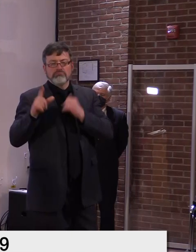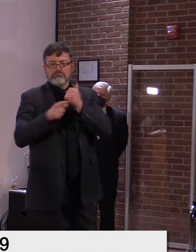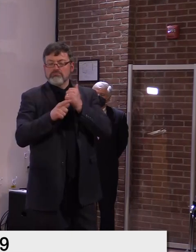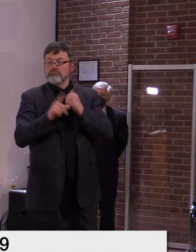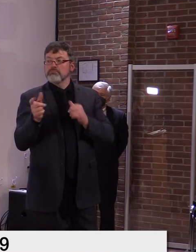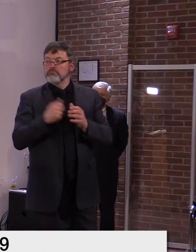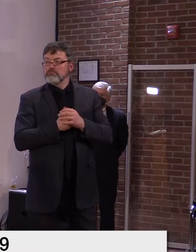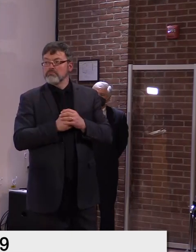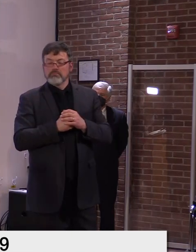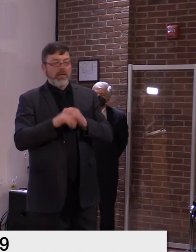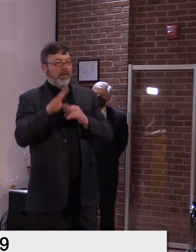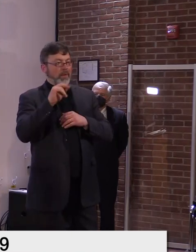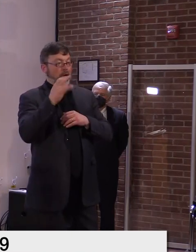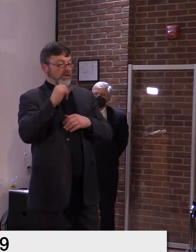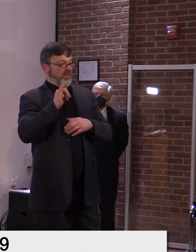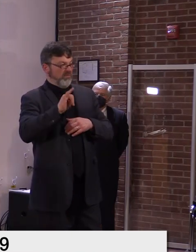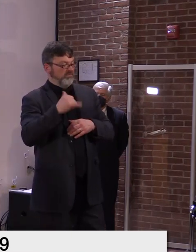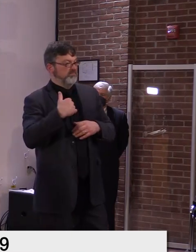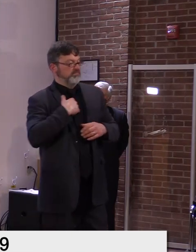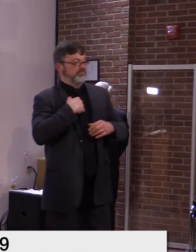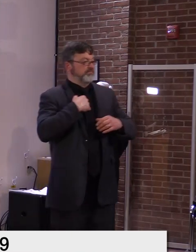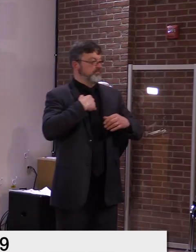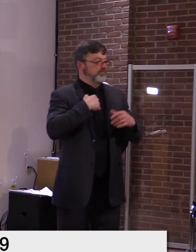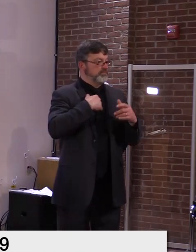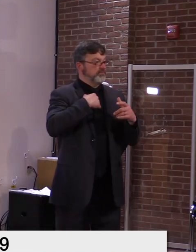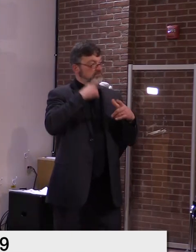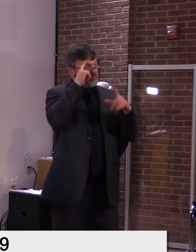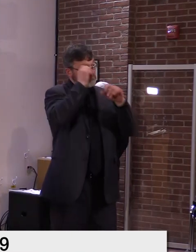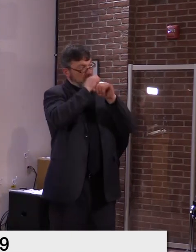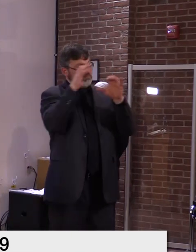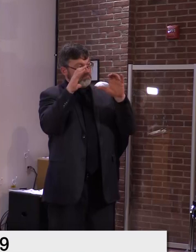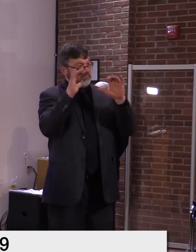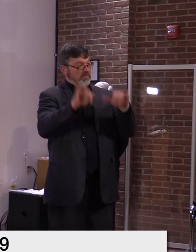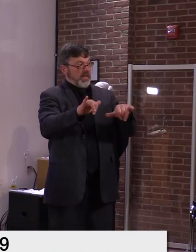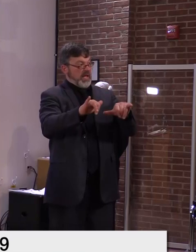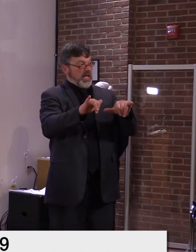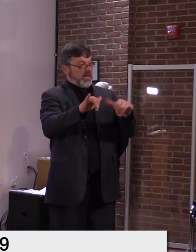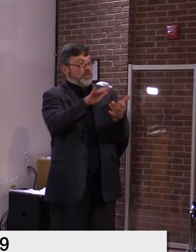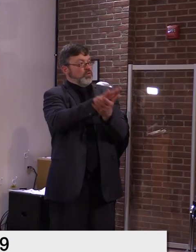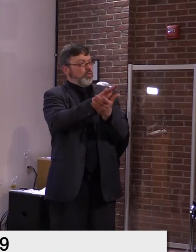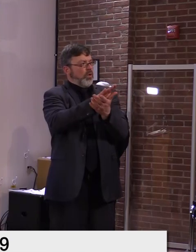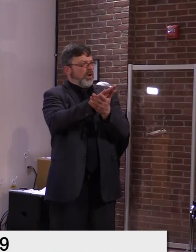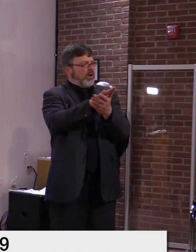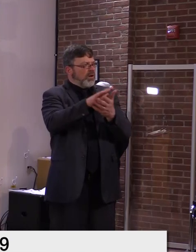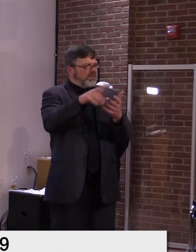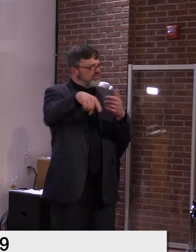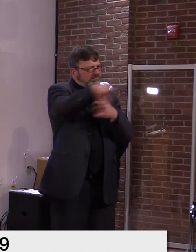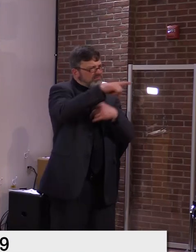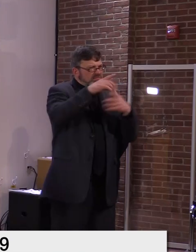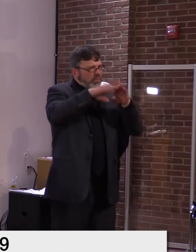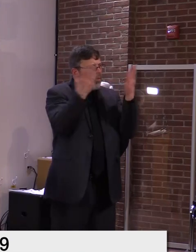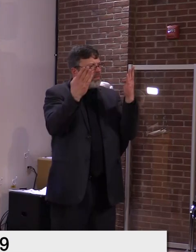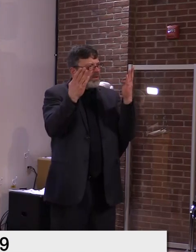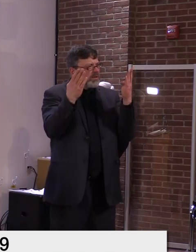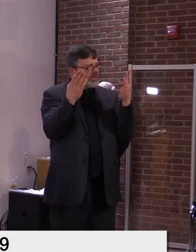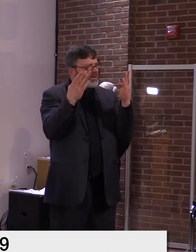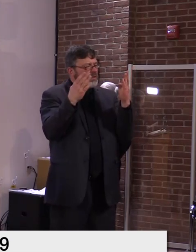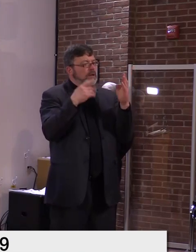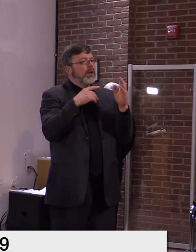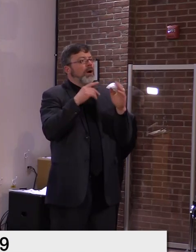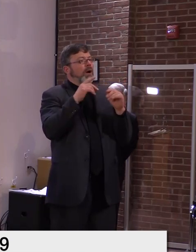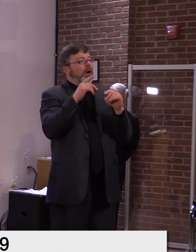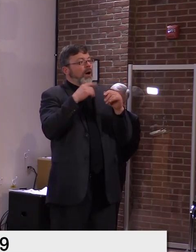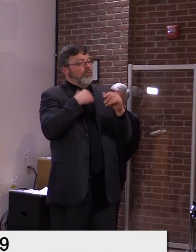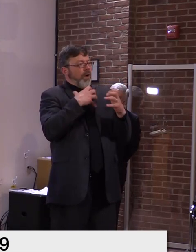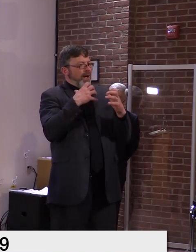Thank you, Governor. I believe the question, so schools are open already, so I just want to clarify that. They have been for several